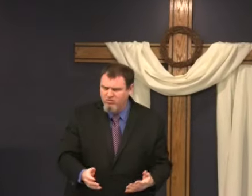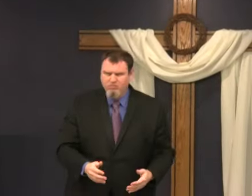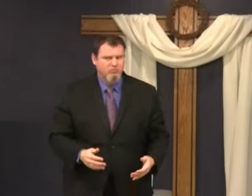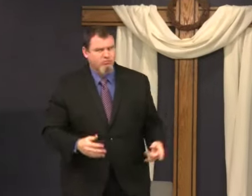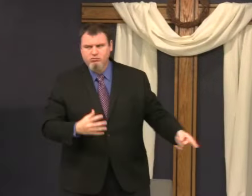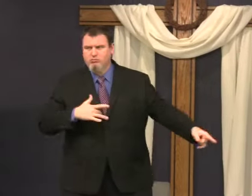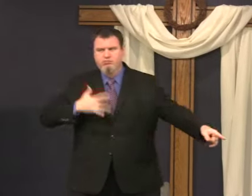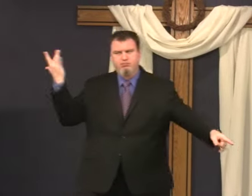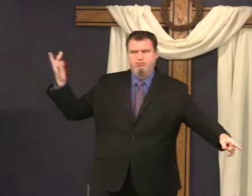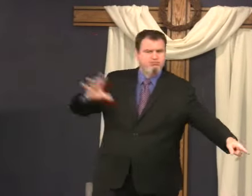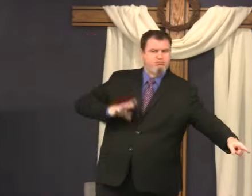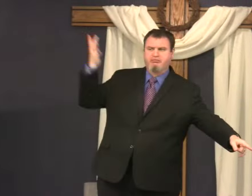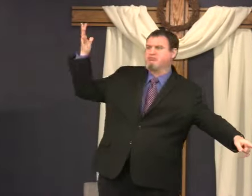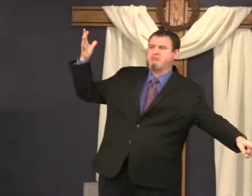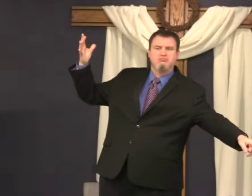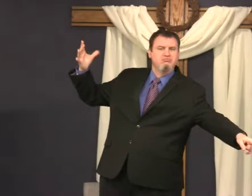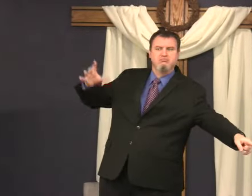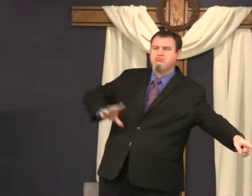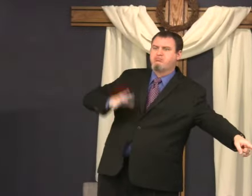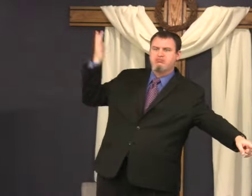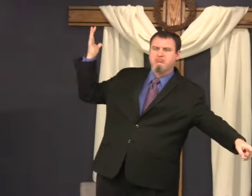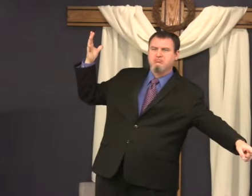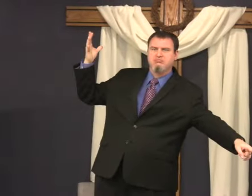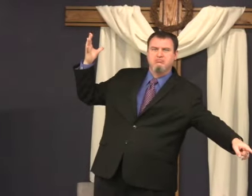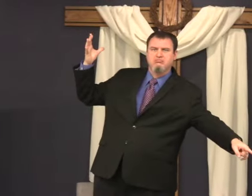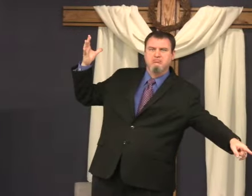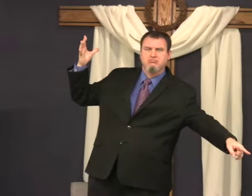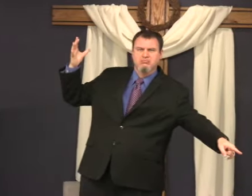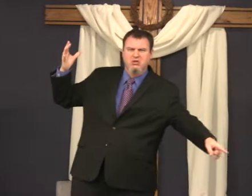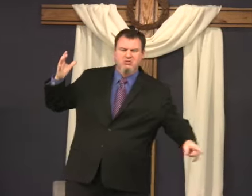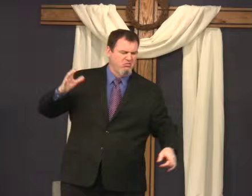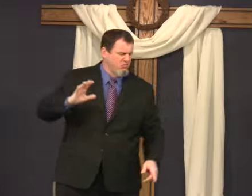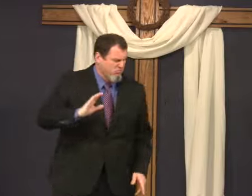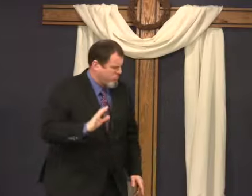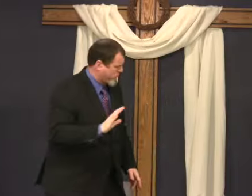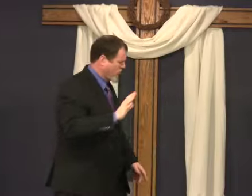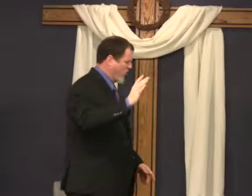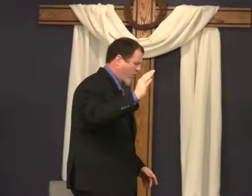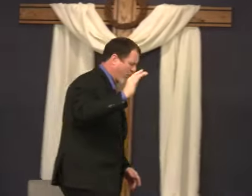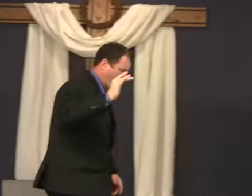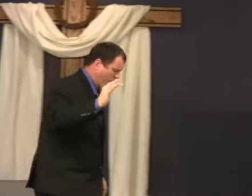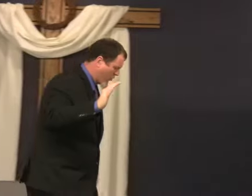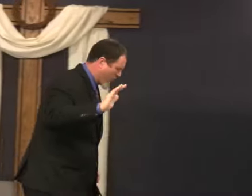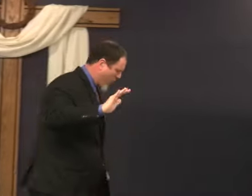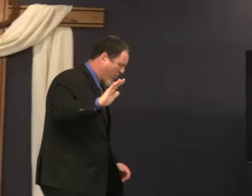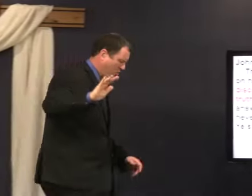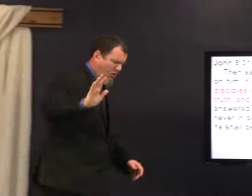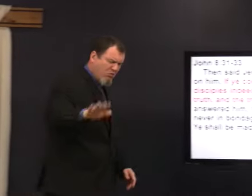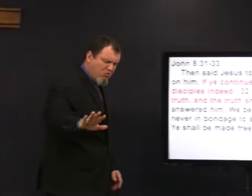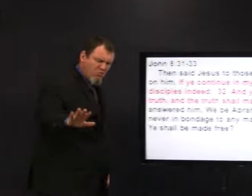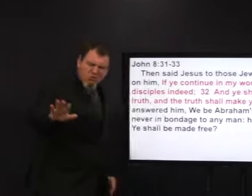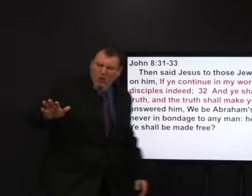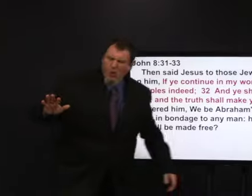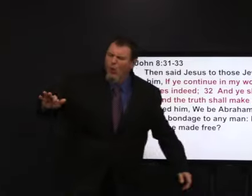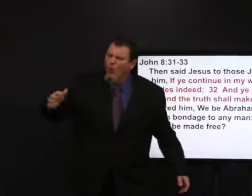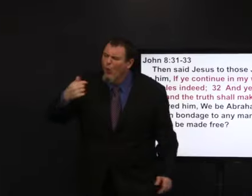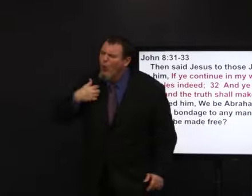So they all said, we want to be free, right? But they answered and said, wait a